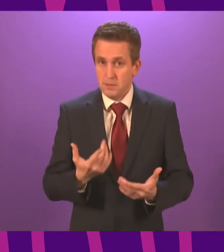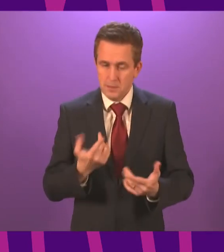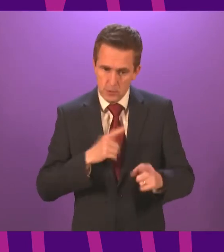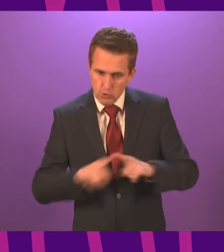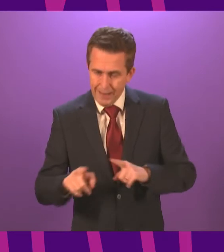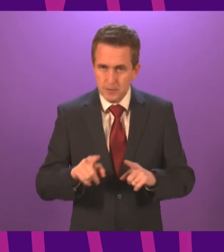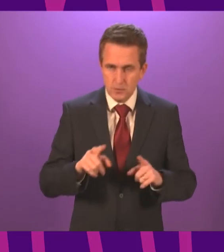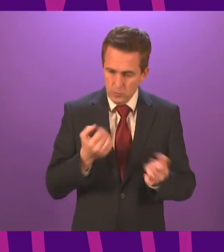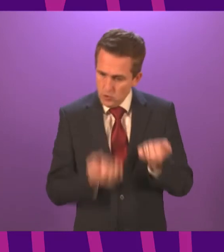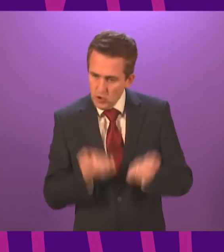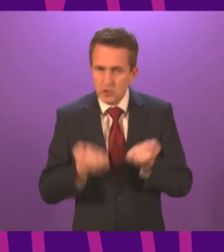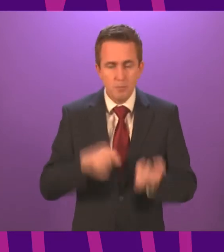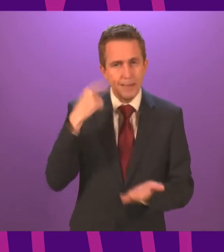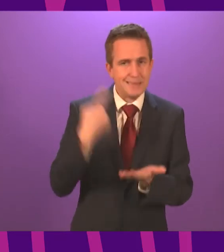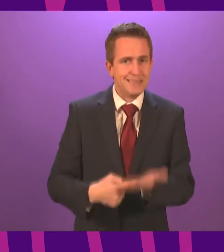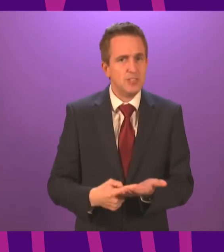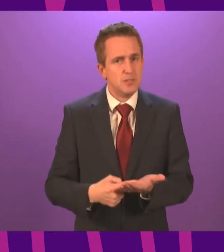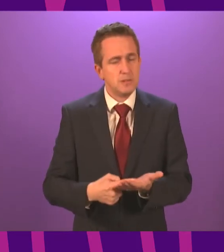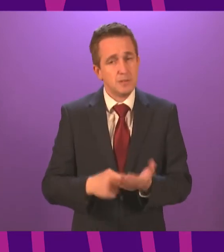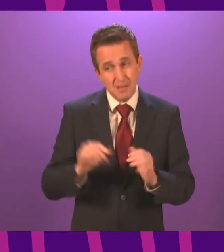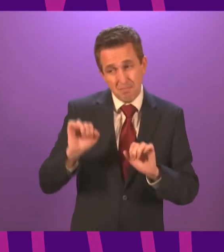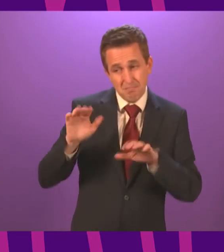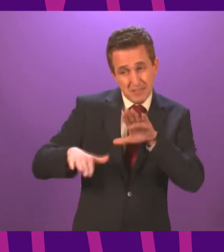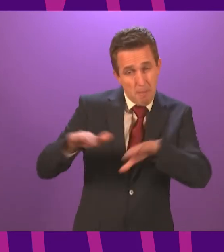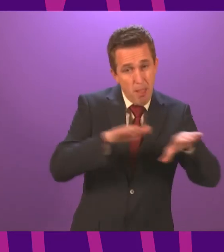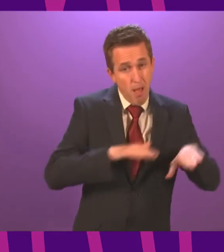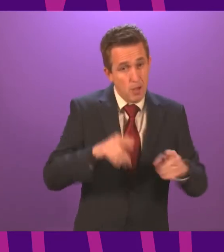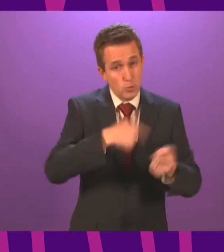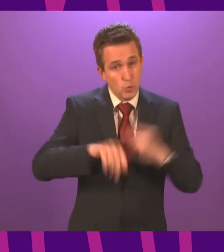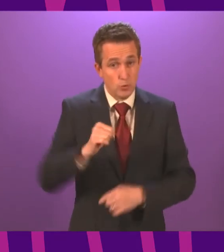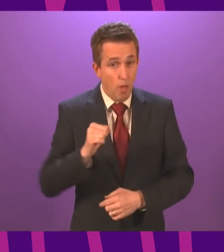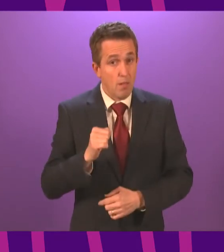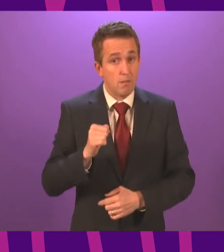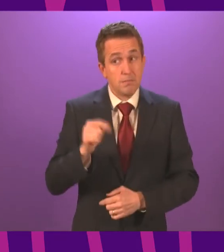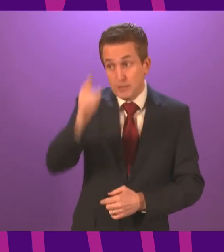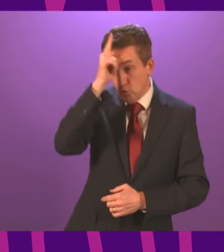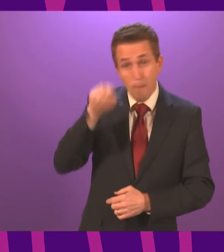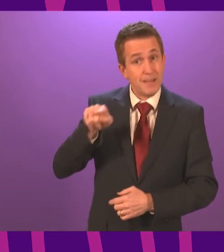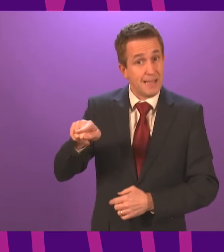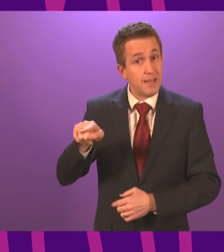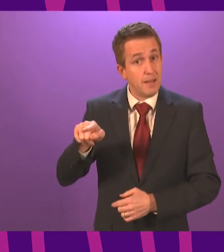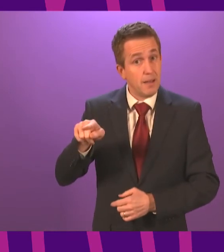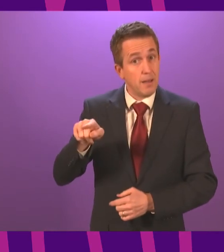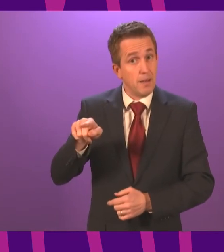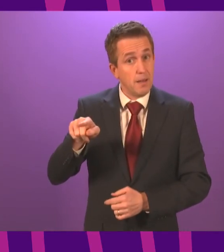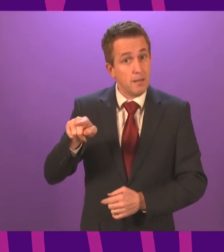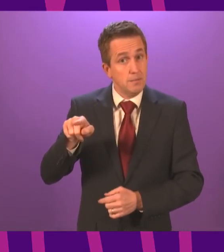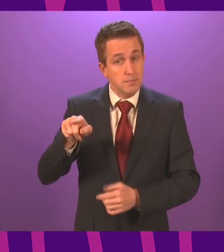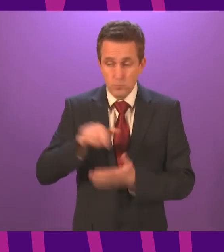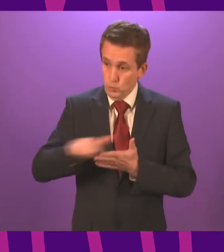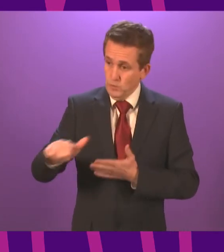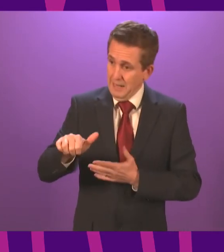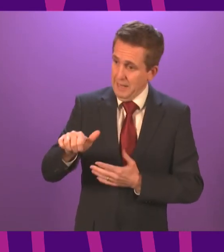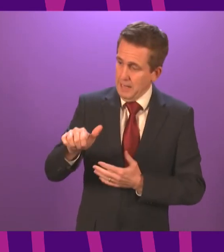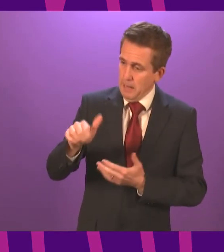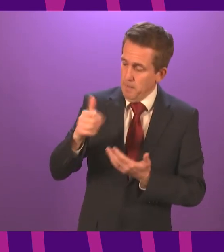difficult choices, and many are making very similar decisions. In Germany, held up as a country whose response has been seen as a model